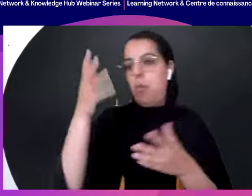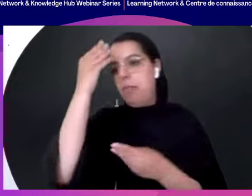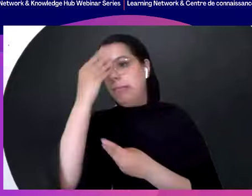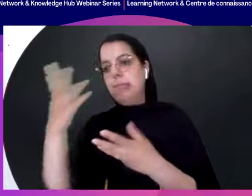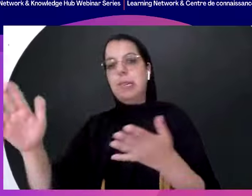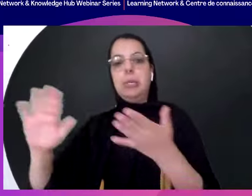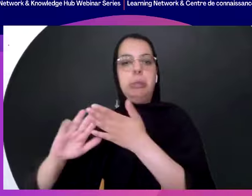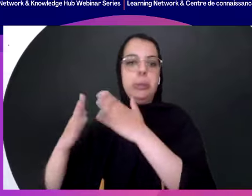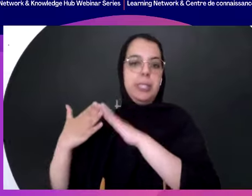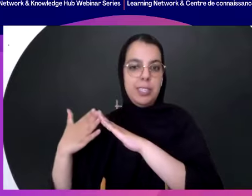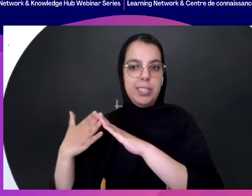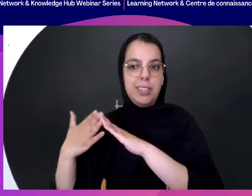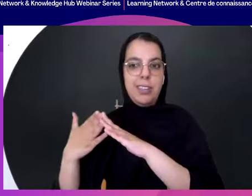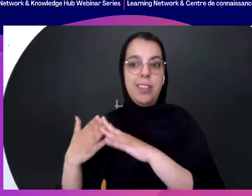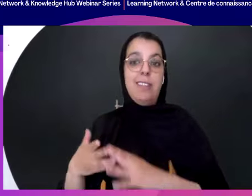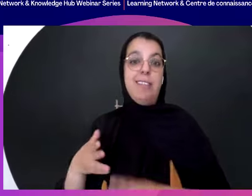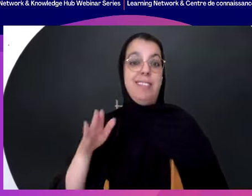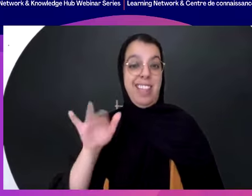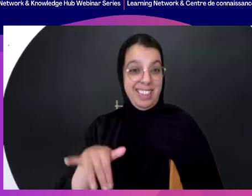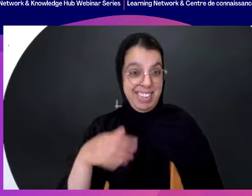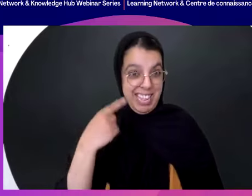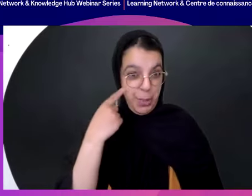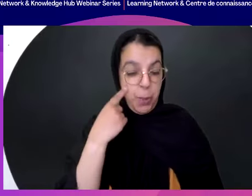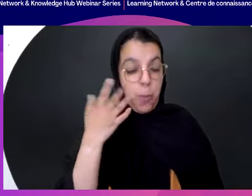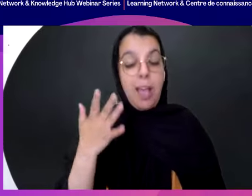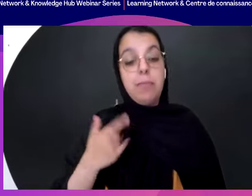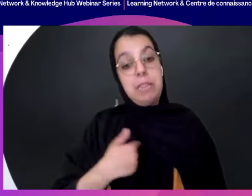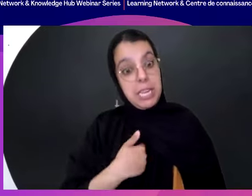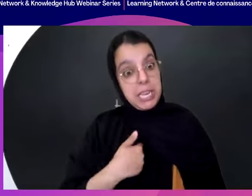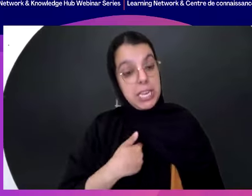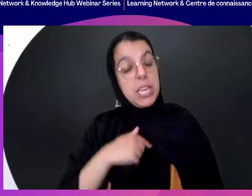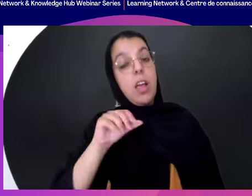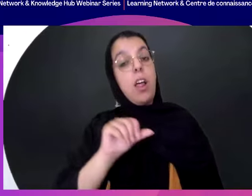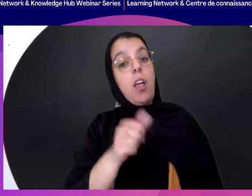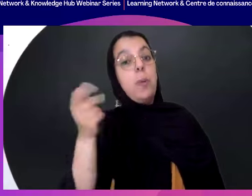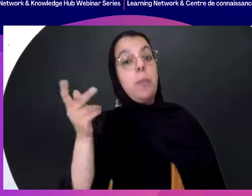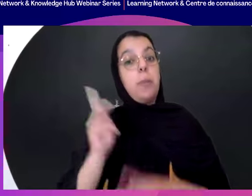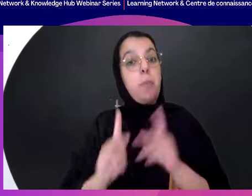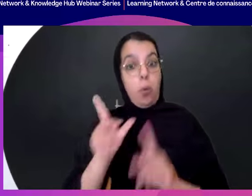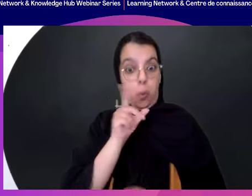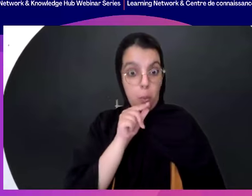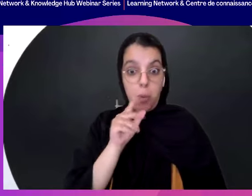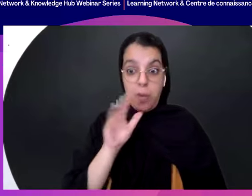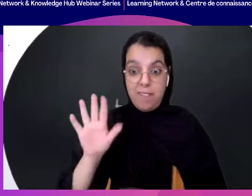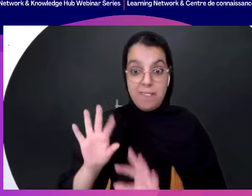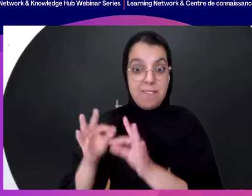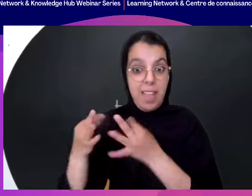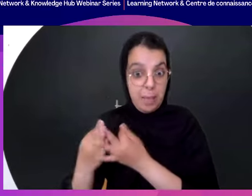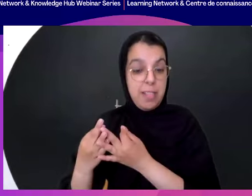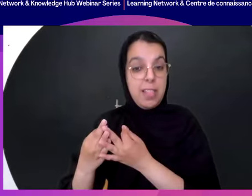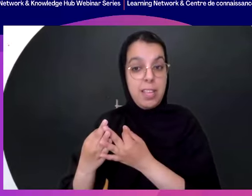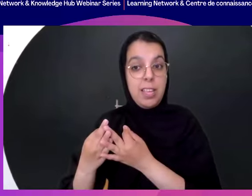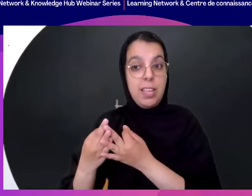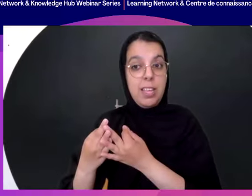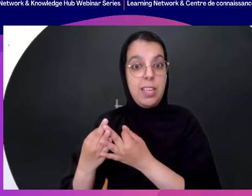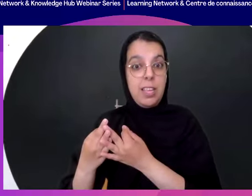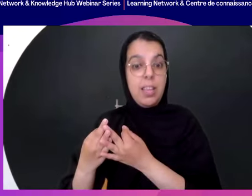probably why myself and a lot of people whose families were affected described themselves not learning about